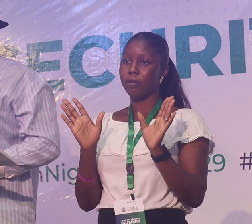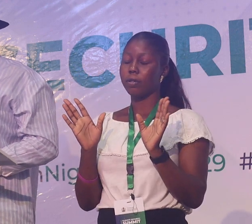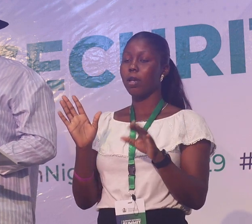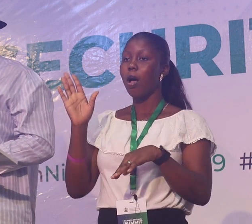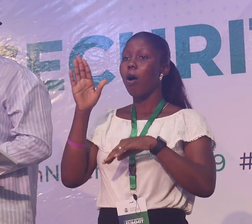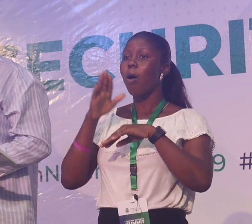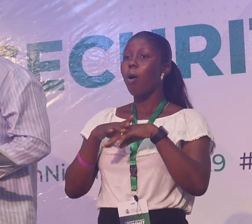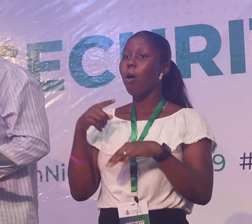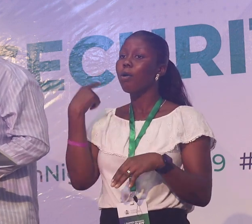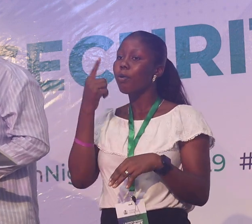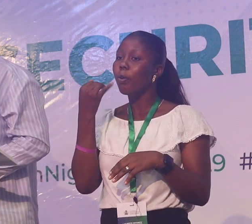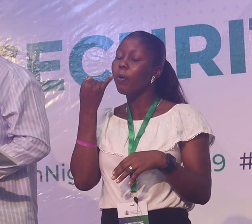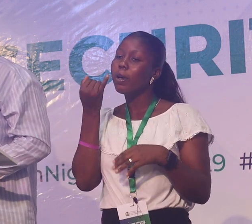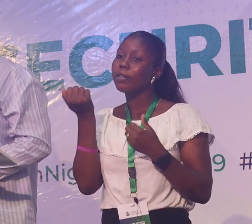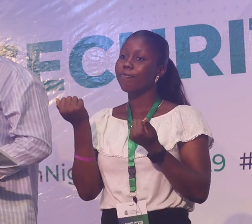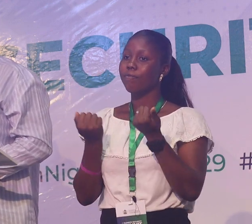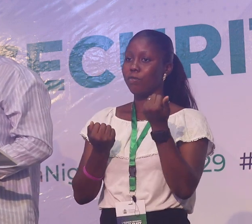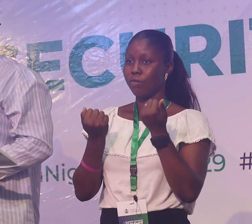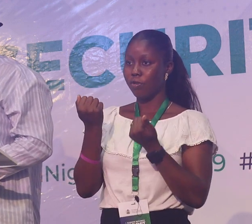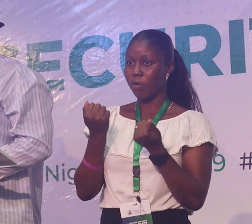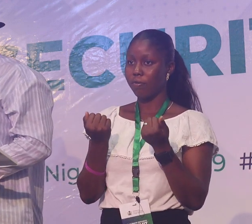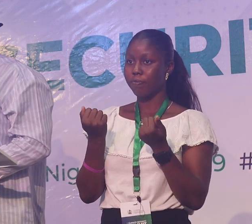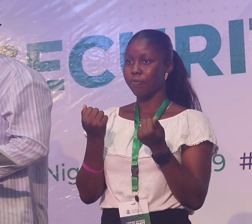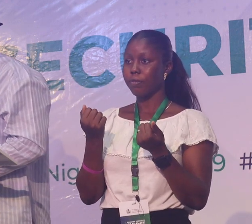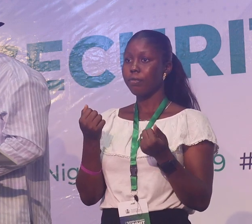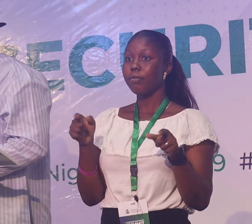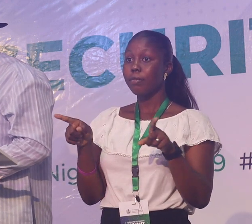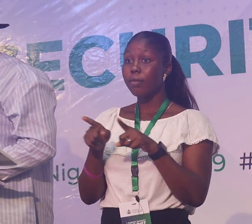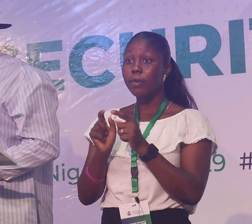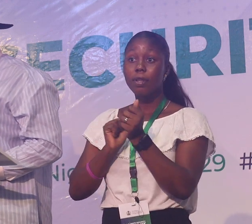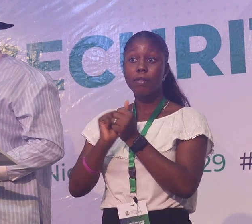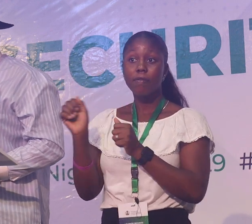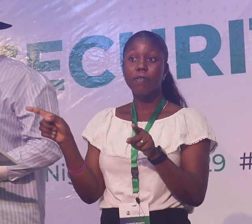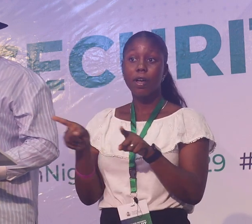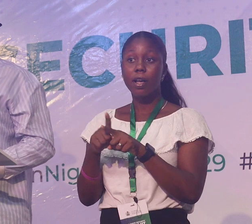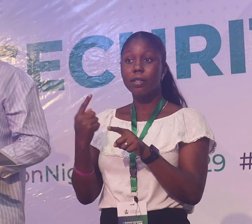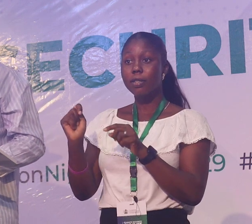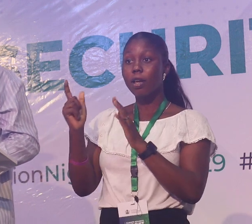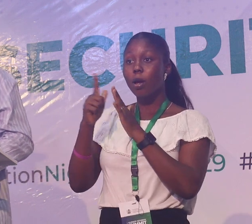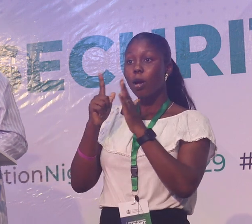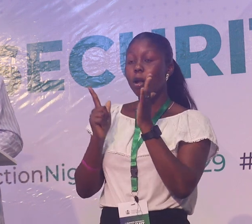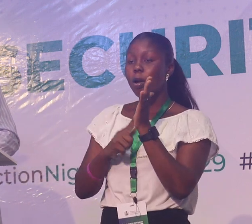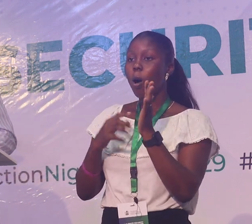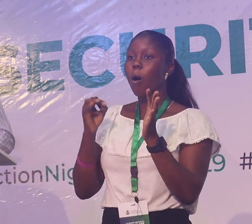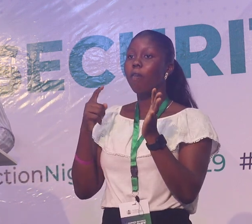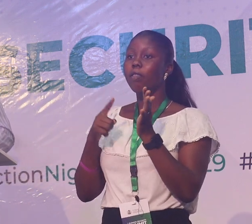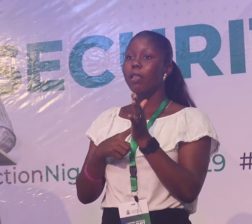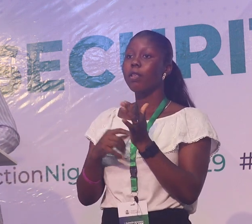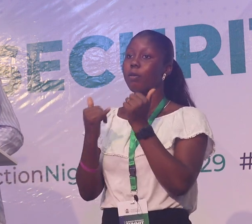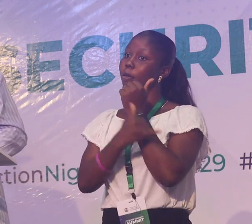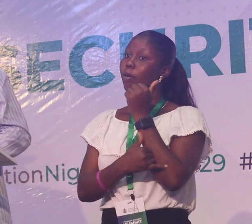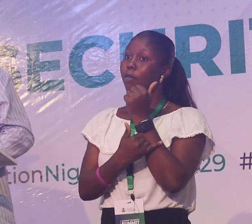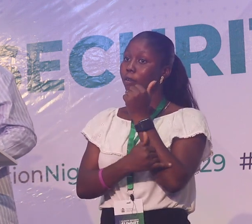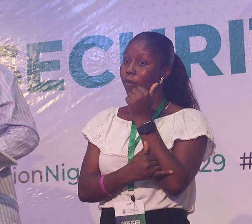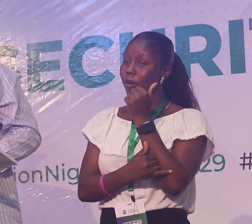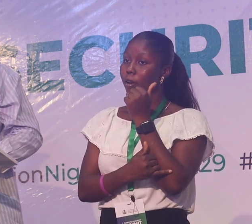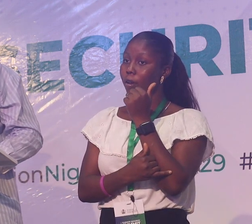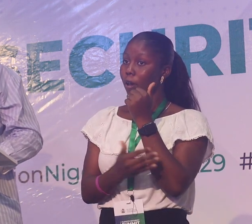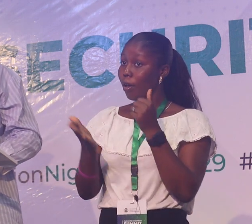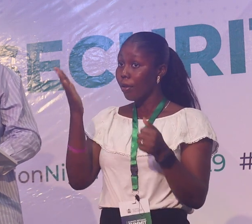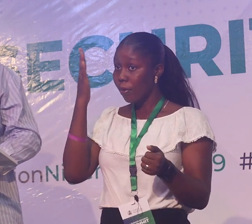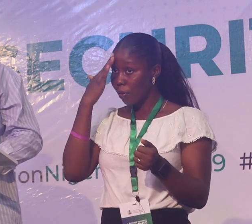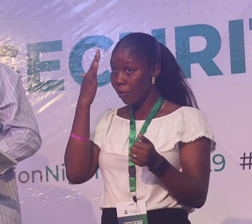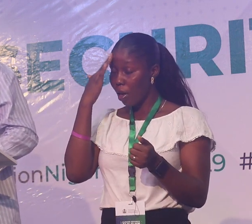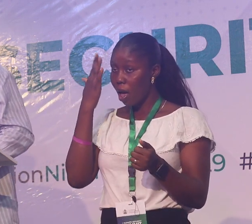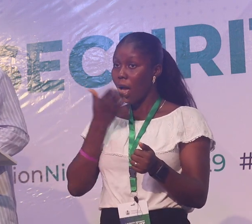on who is driving. And as far as the laws of this country are concerned, there is a